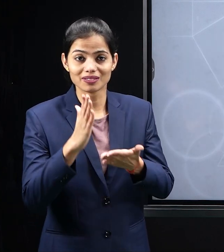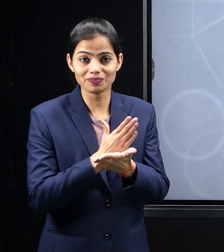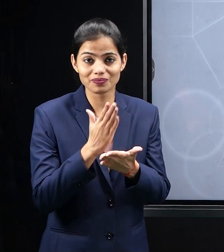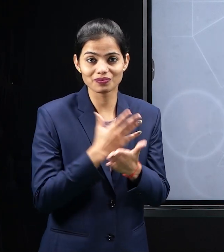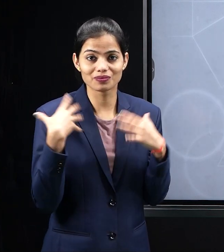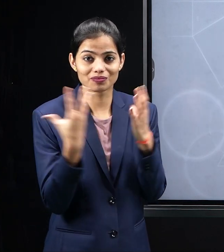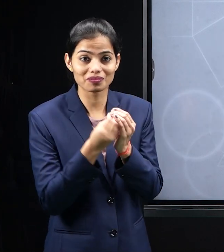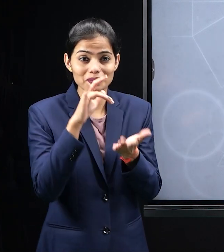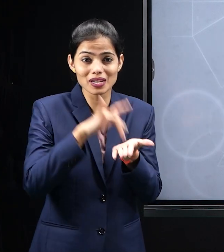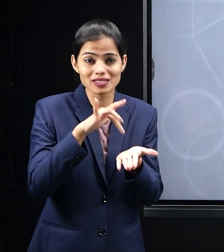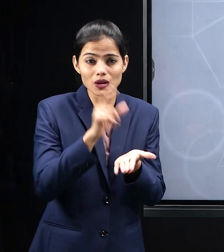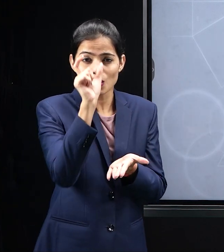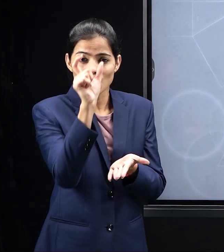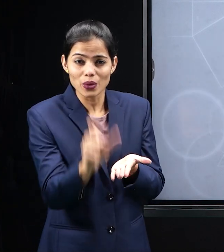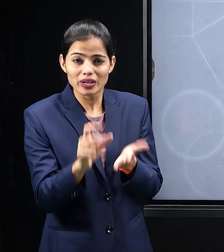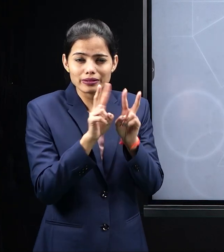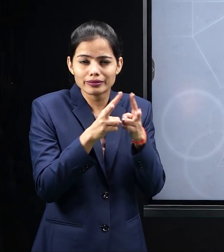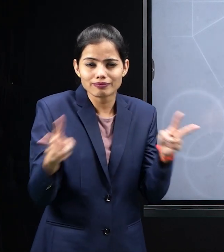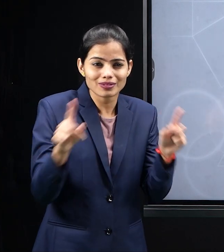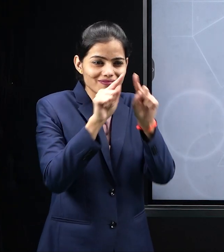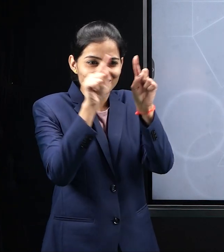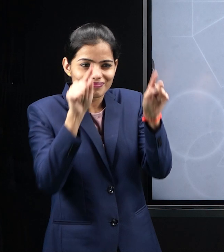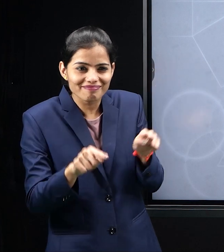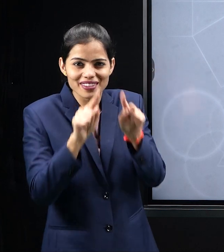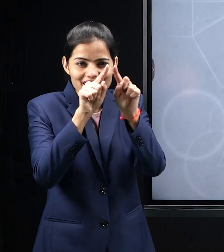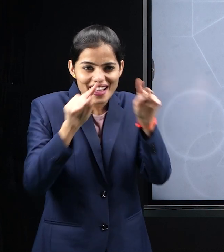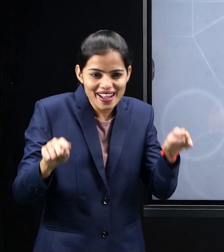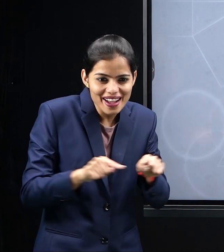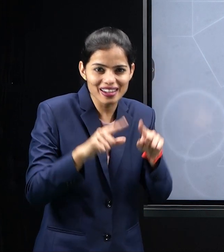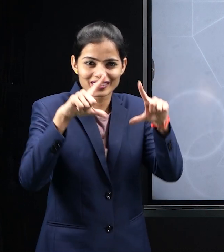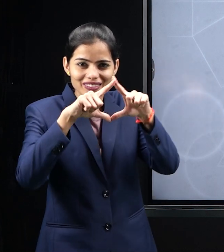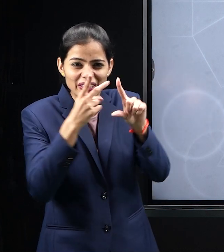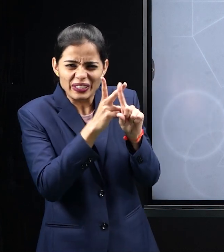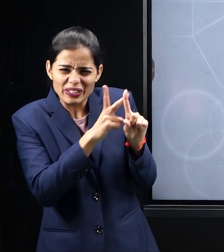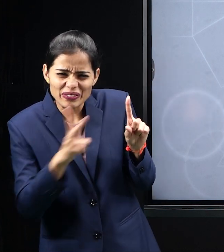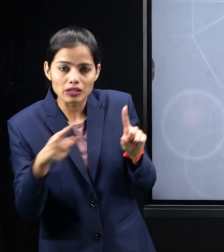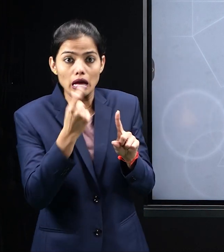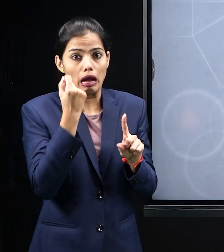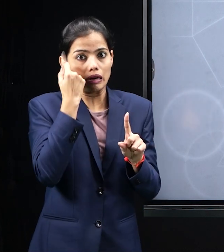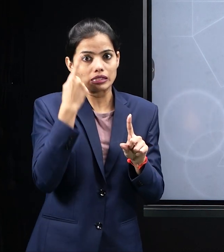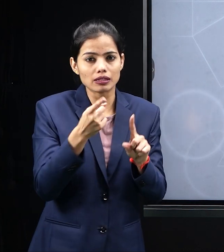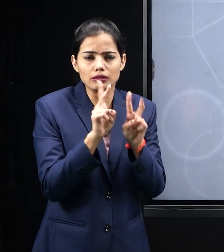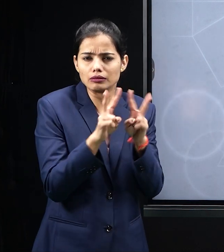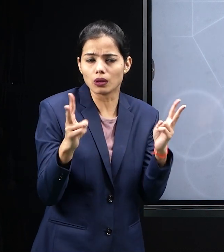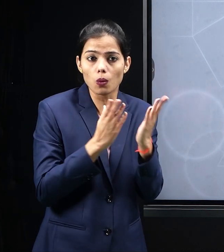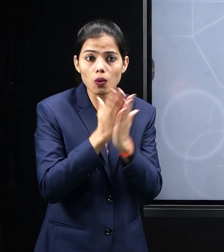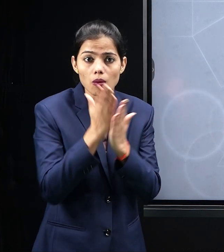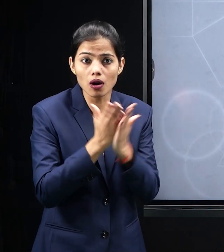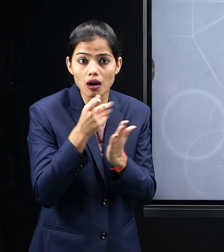In this lesson, we will explore the world of quadrilaterals, understand their different types and uncover